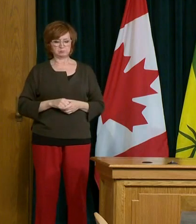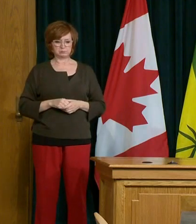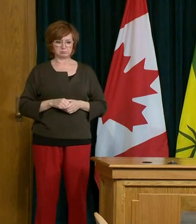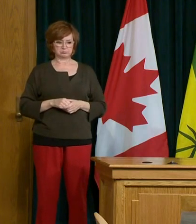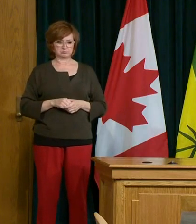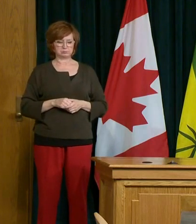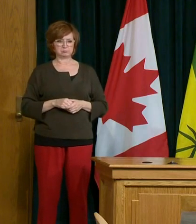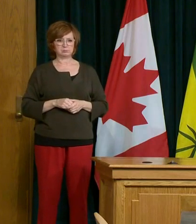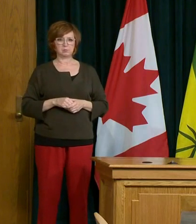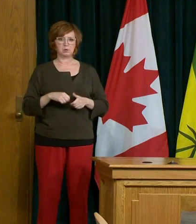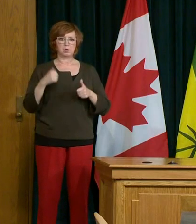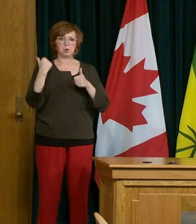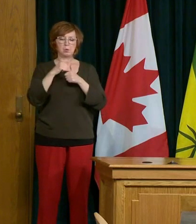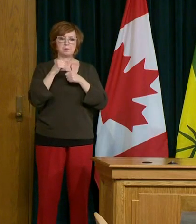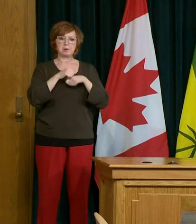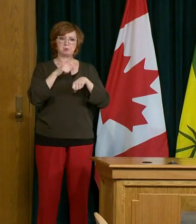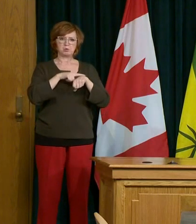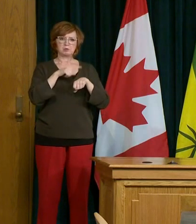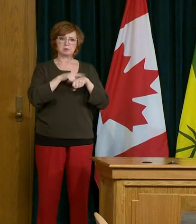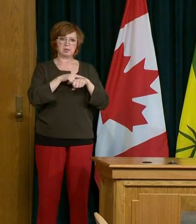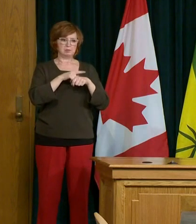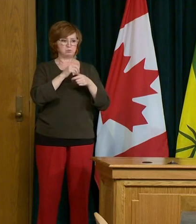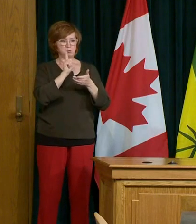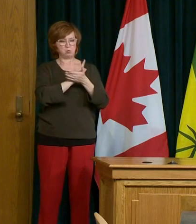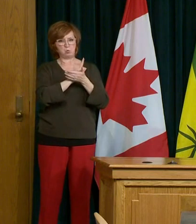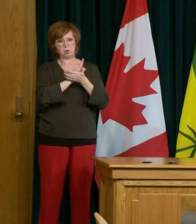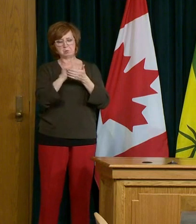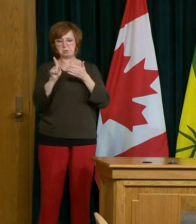to 2 week lag on this information, but for example,